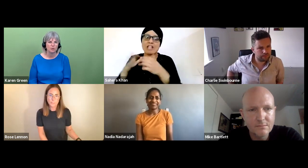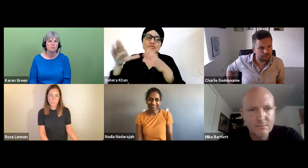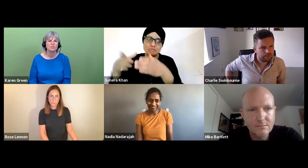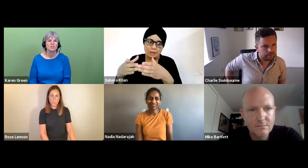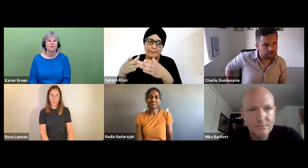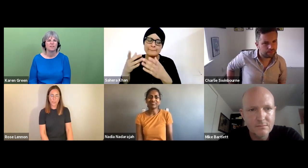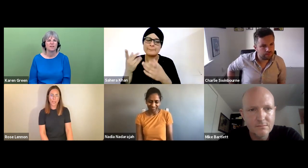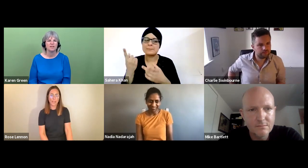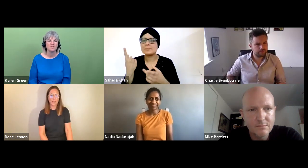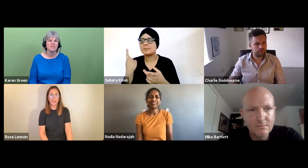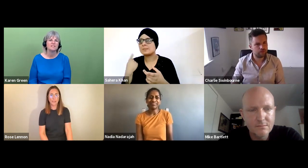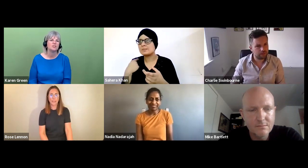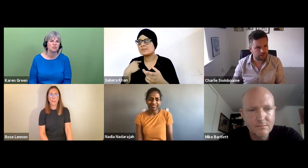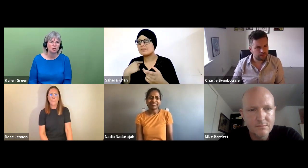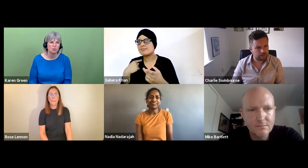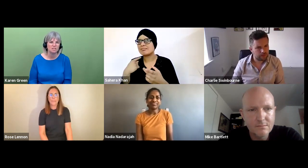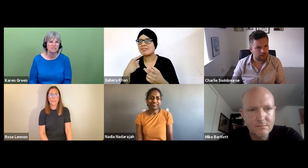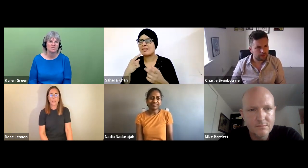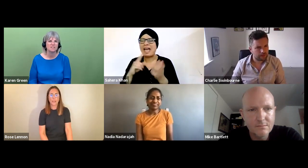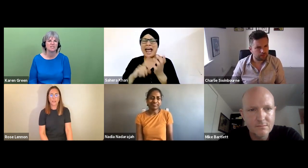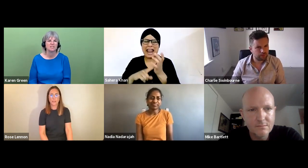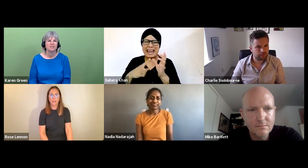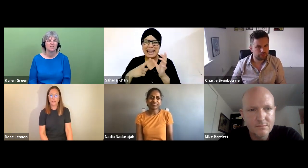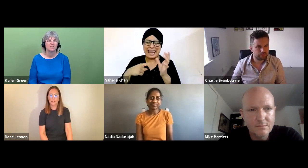groups, the East Asian communities,